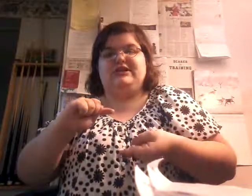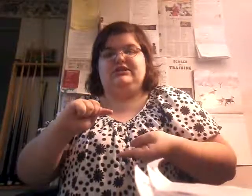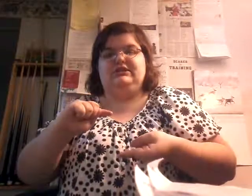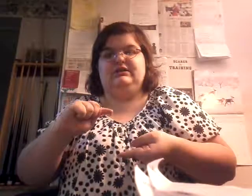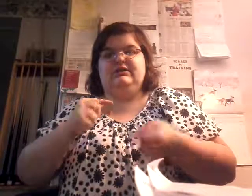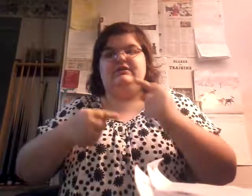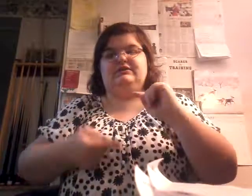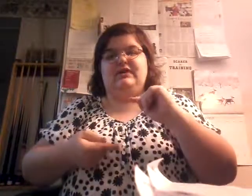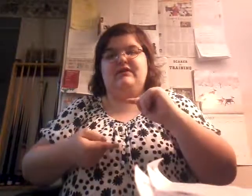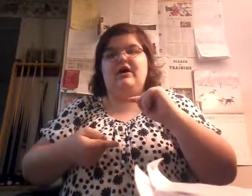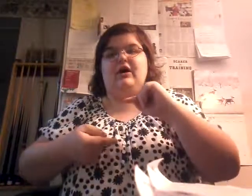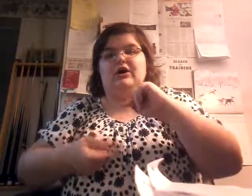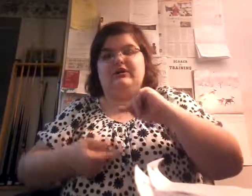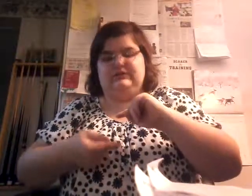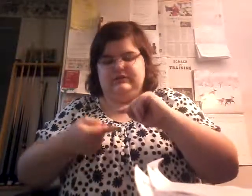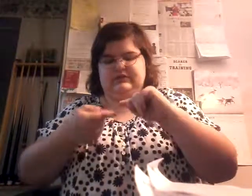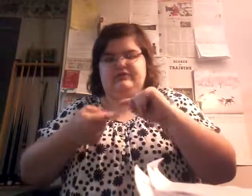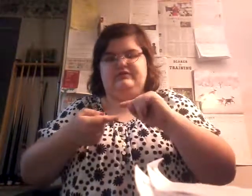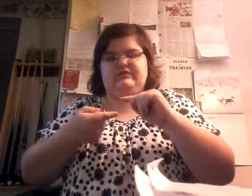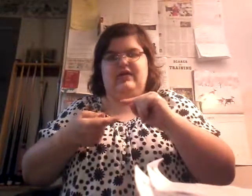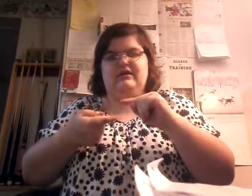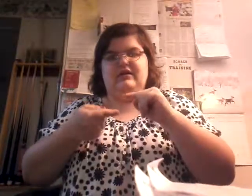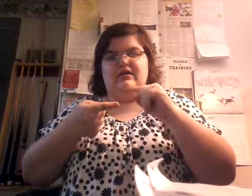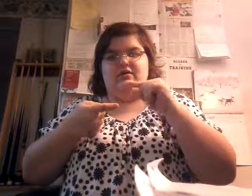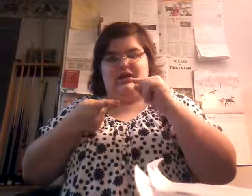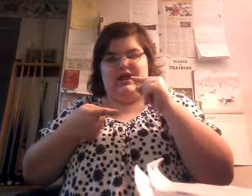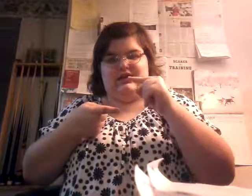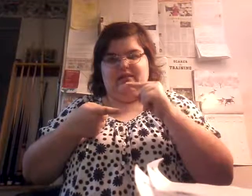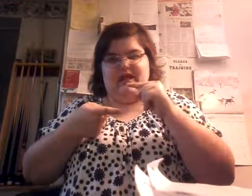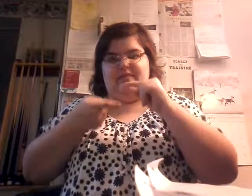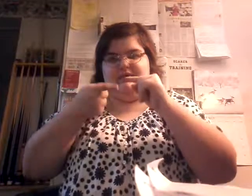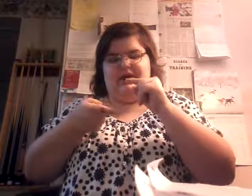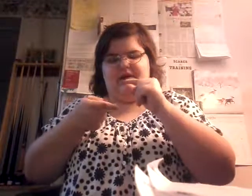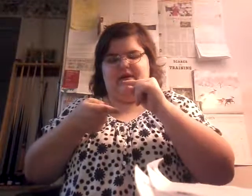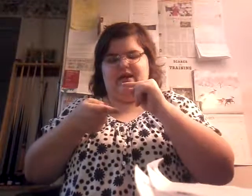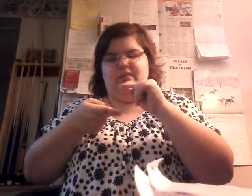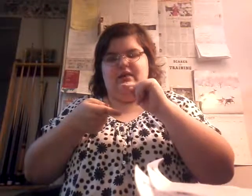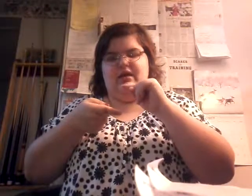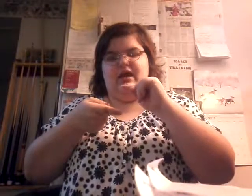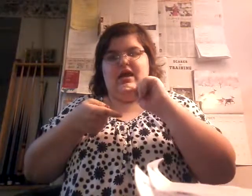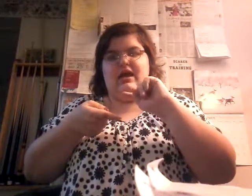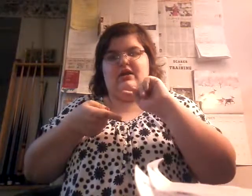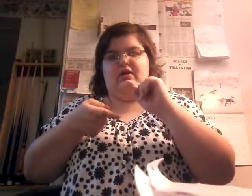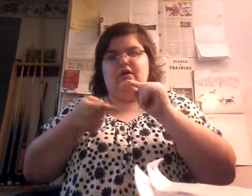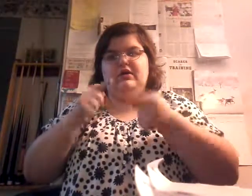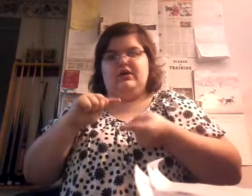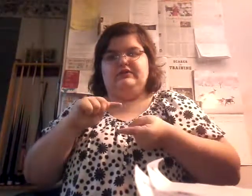switch. So, hurt. So you start one hand at the top, one hand at the bottom, and hurt. And